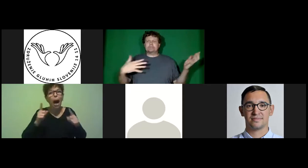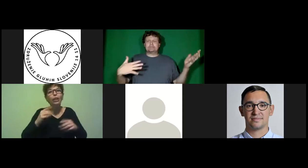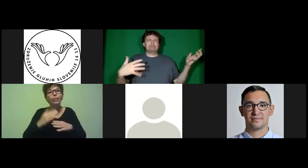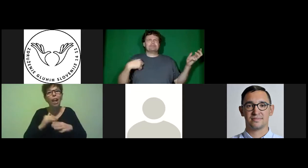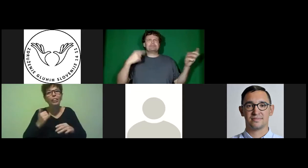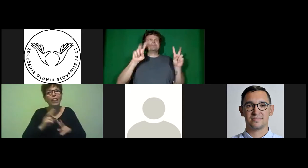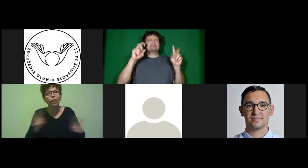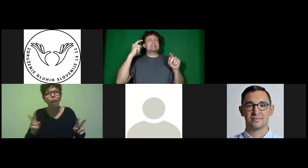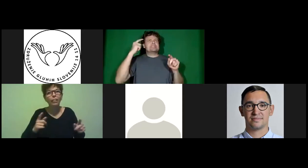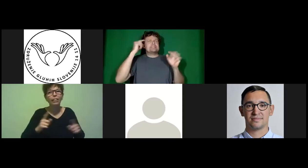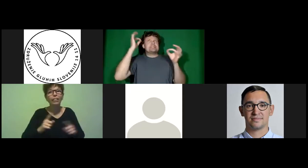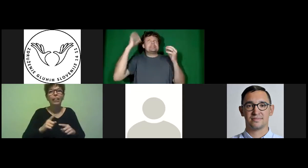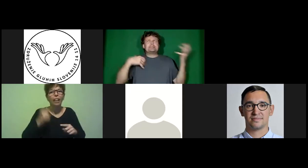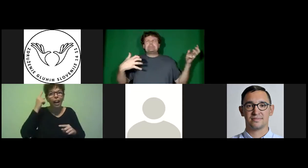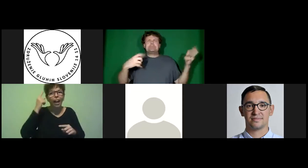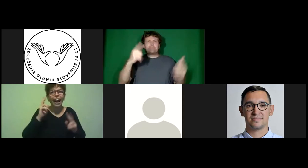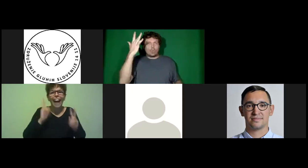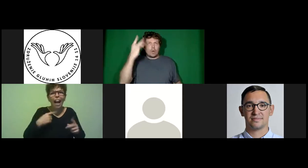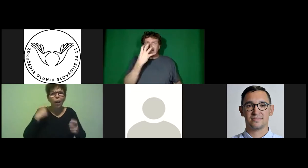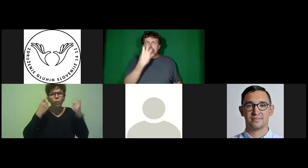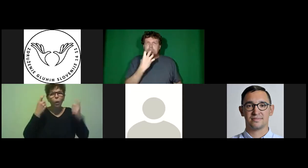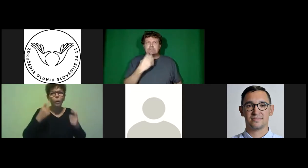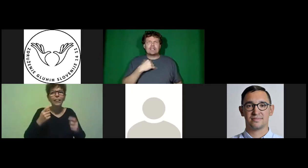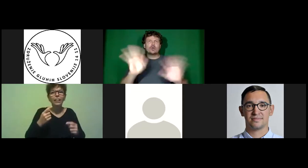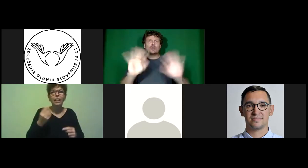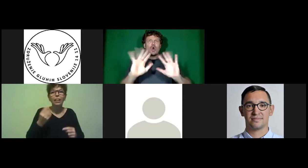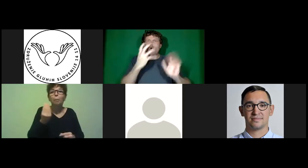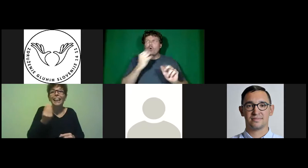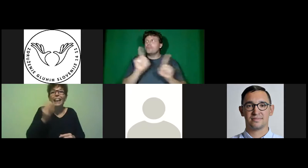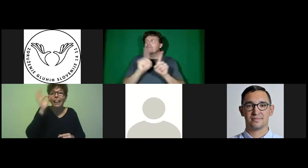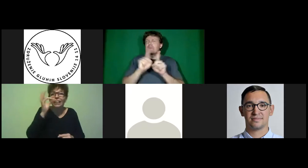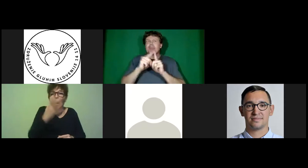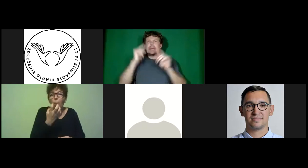about your facial expressions, every muscle in your body.